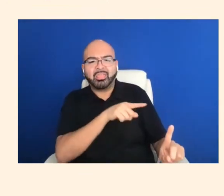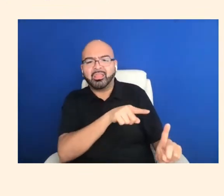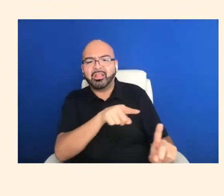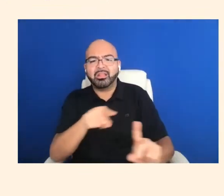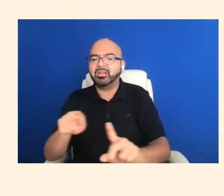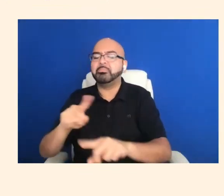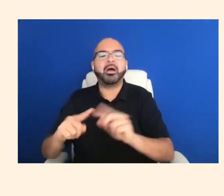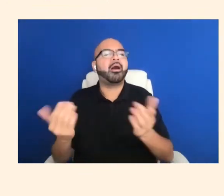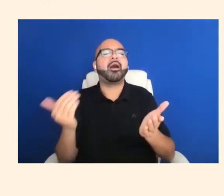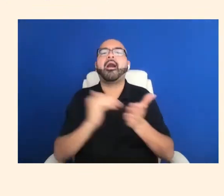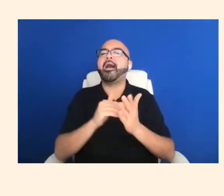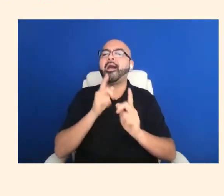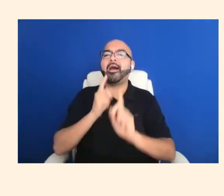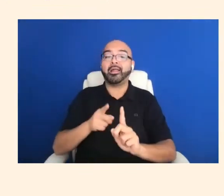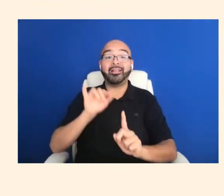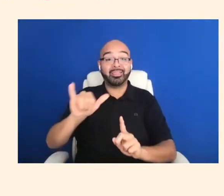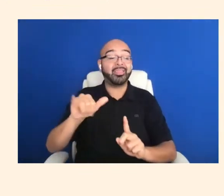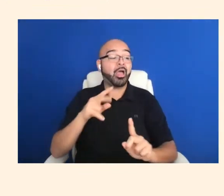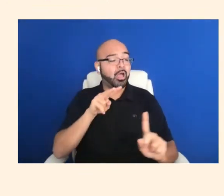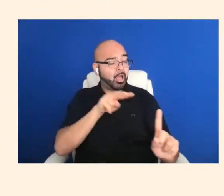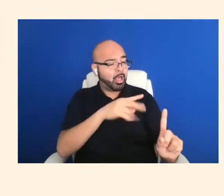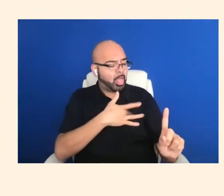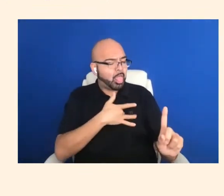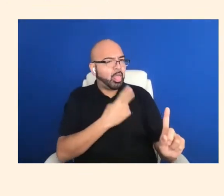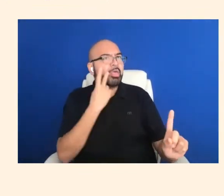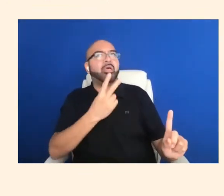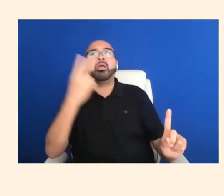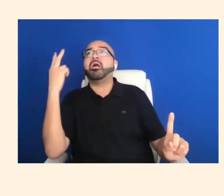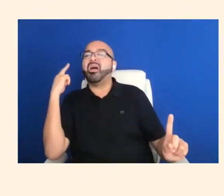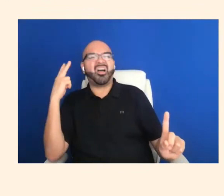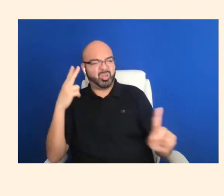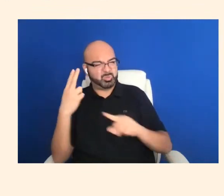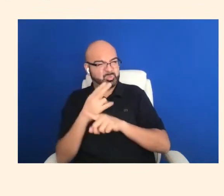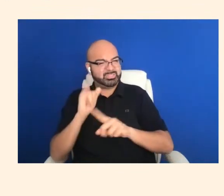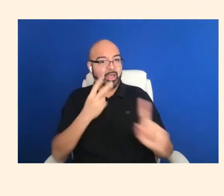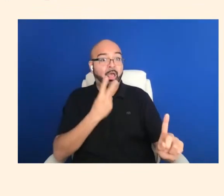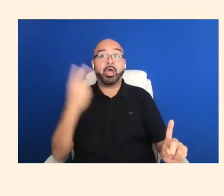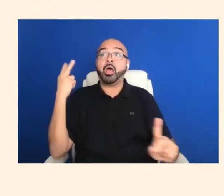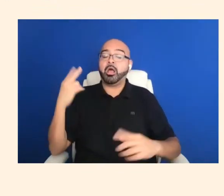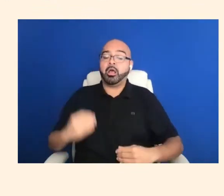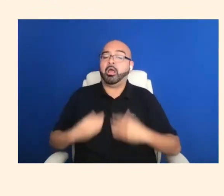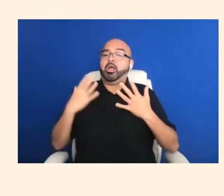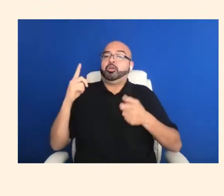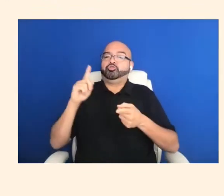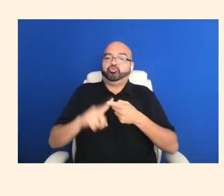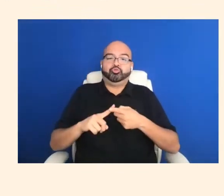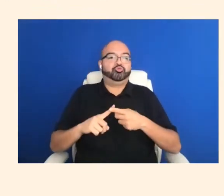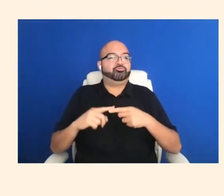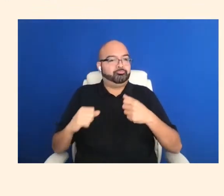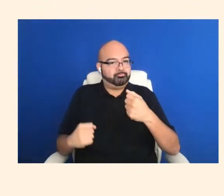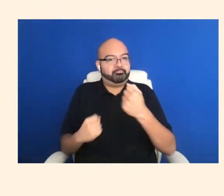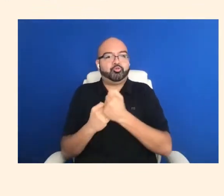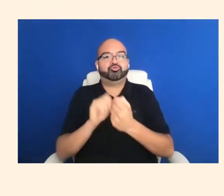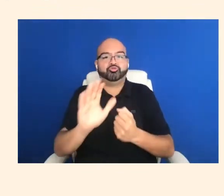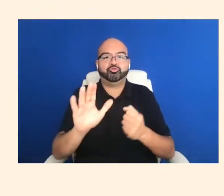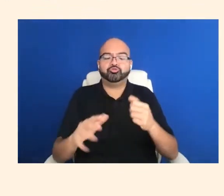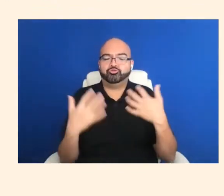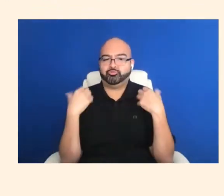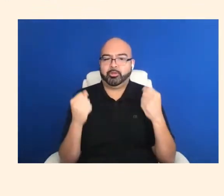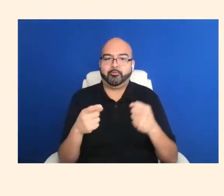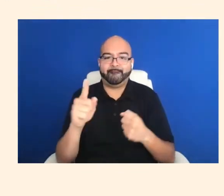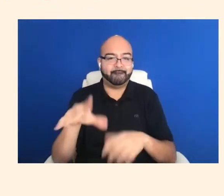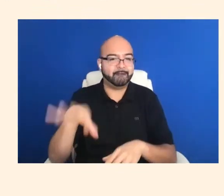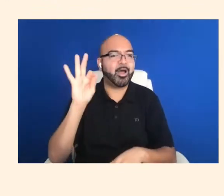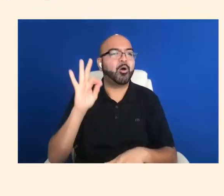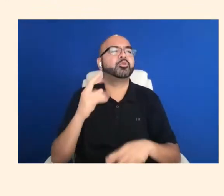that reminder to bolster the strength that you have found and use it to create